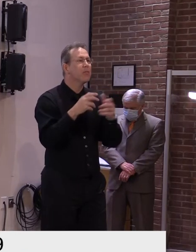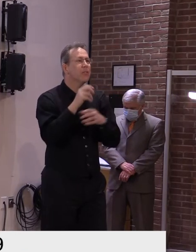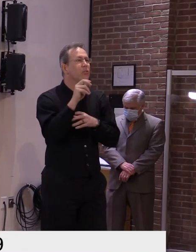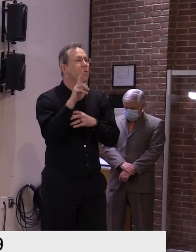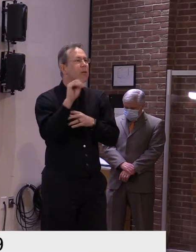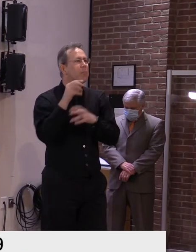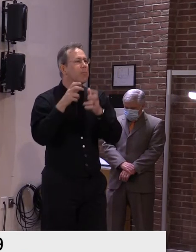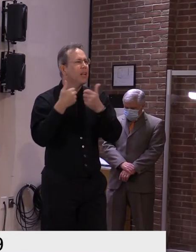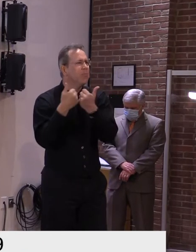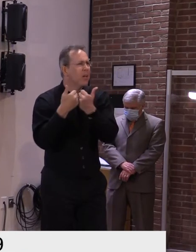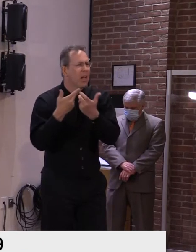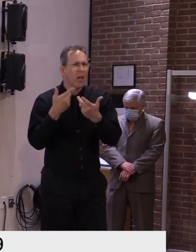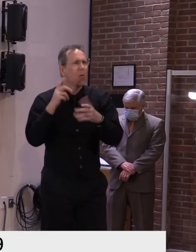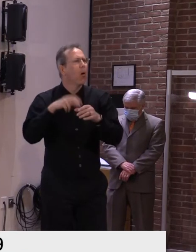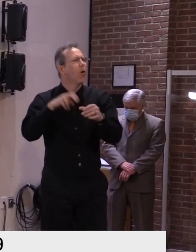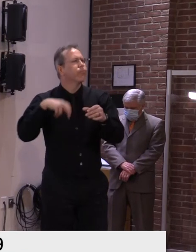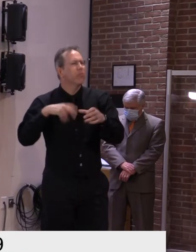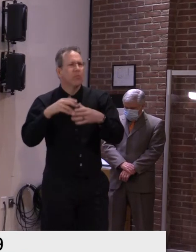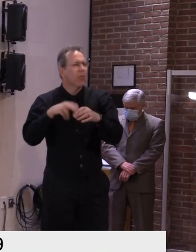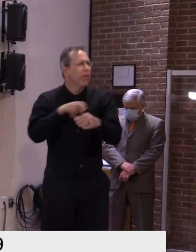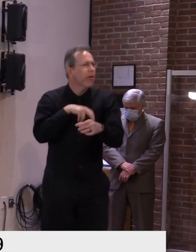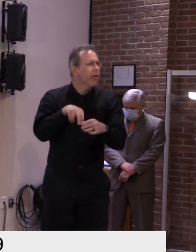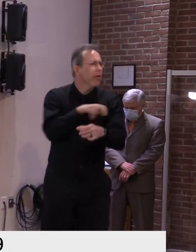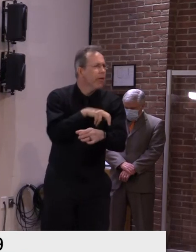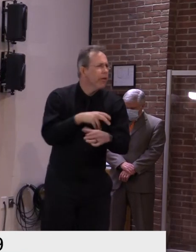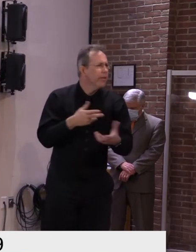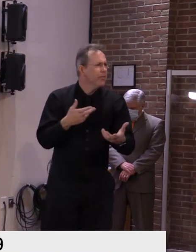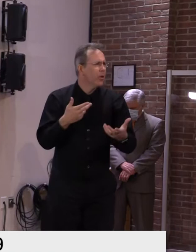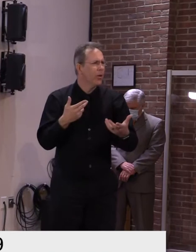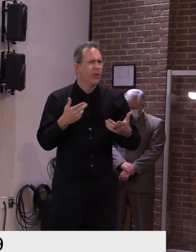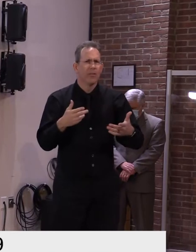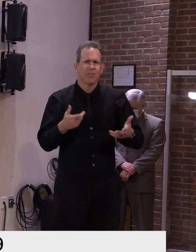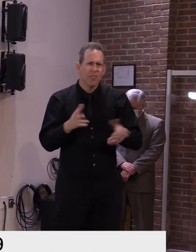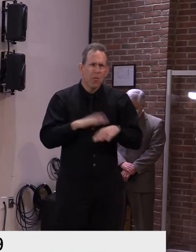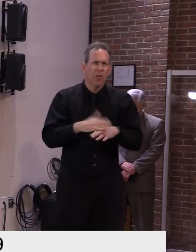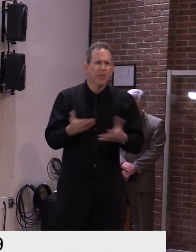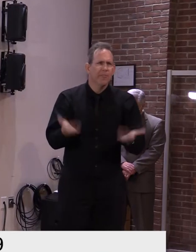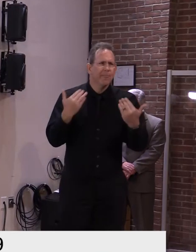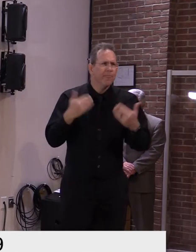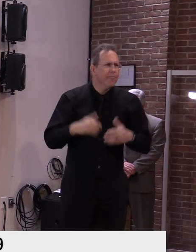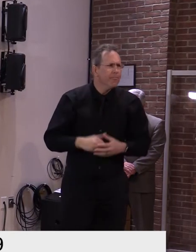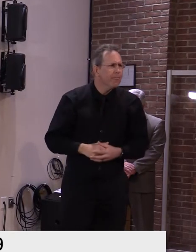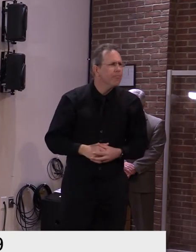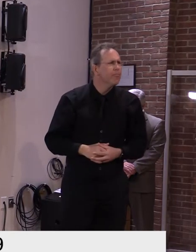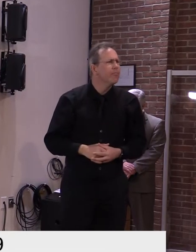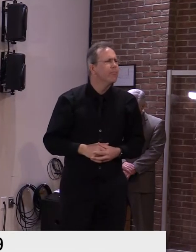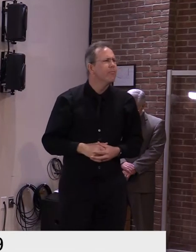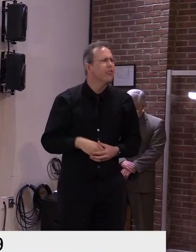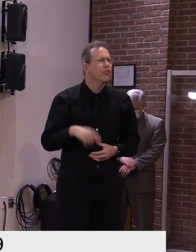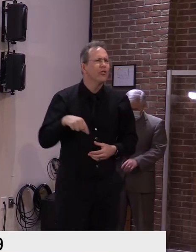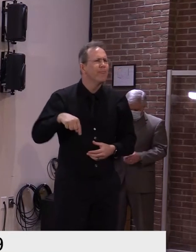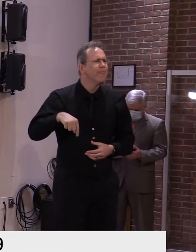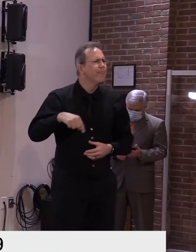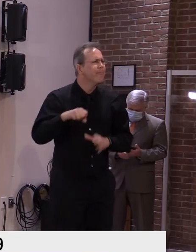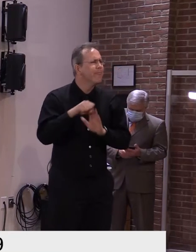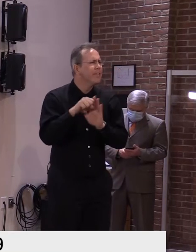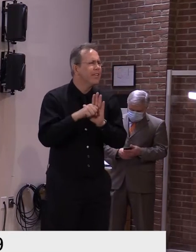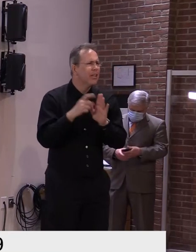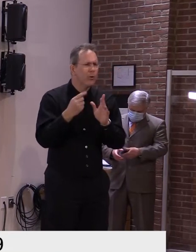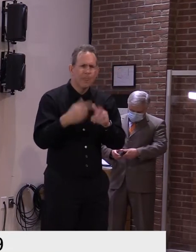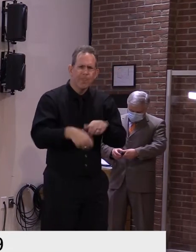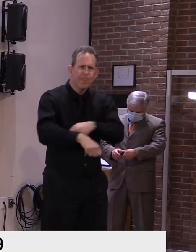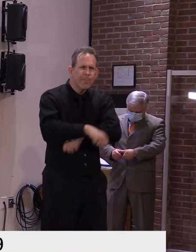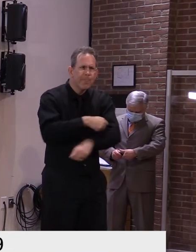across the state. So should the state be bending over backwards to help these student athletes achieve their goal of